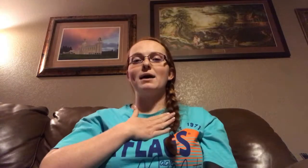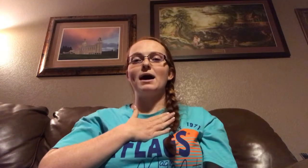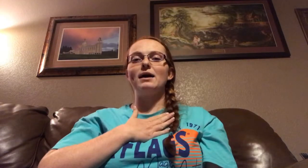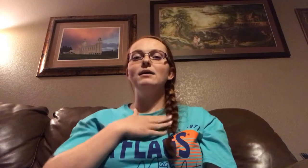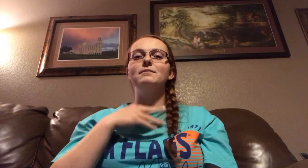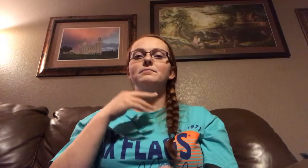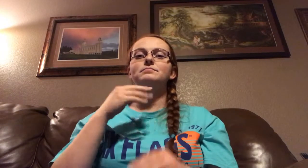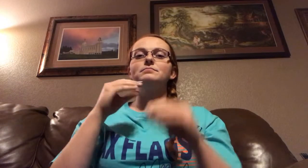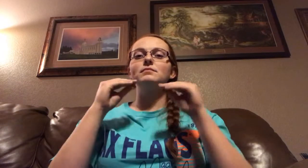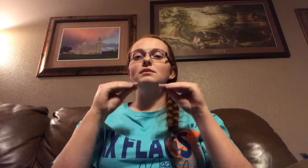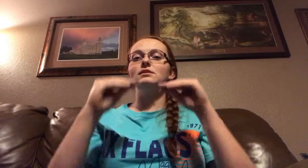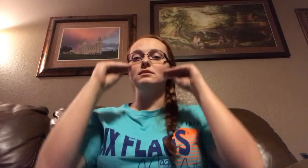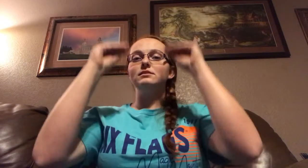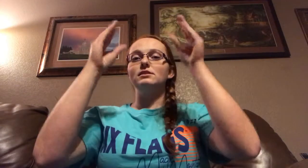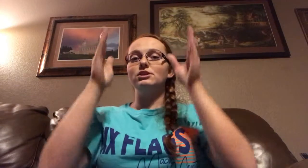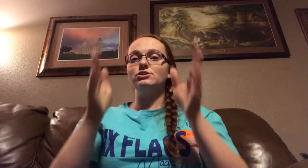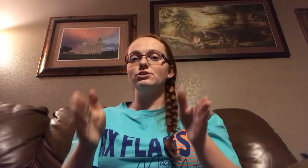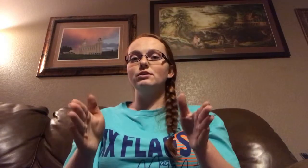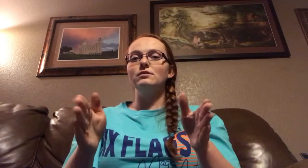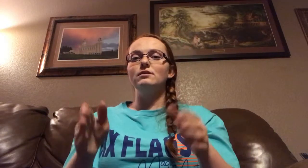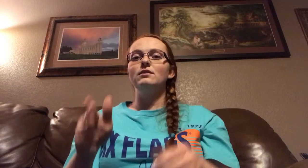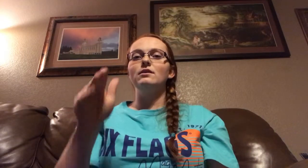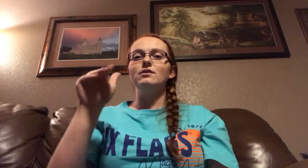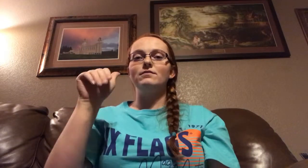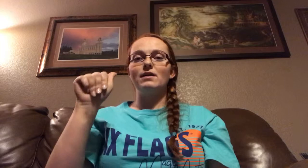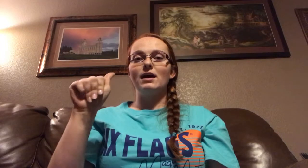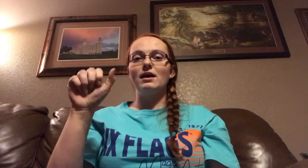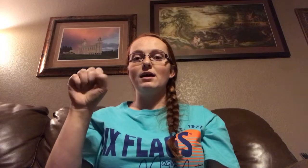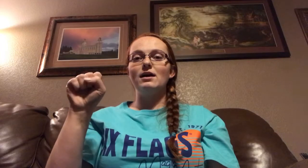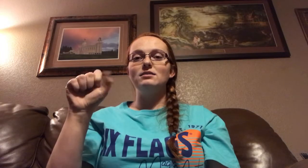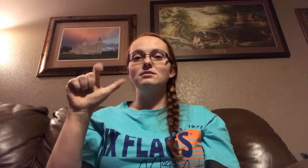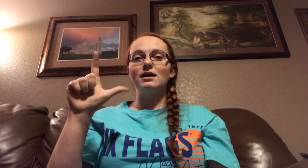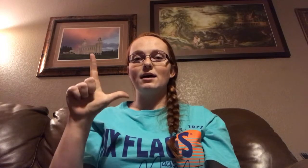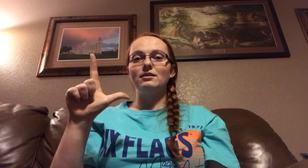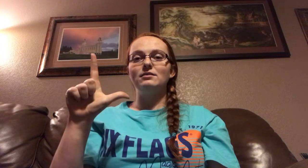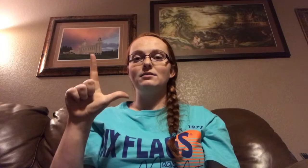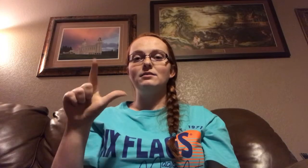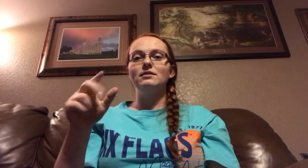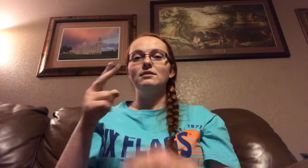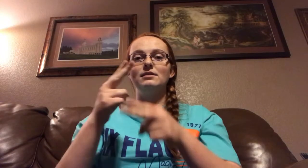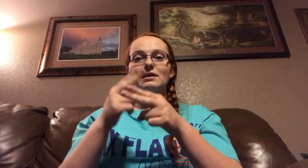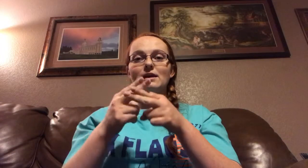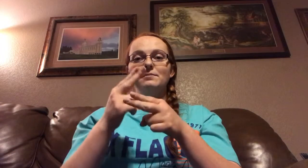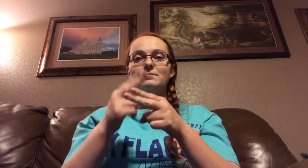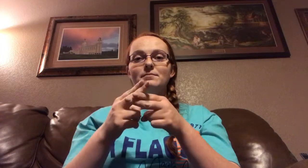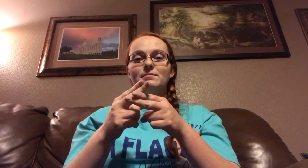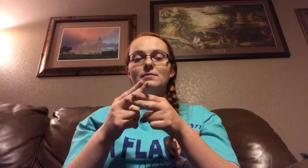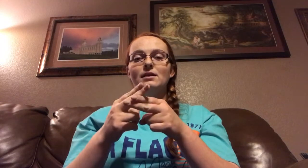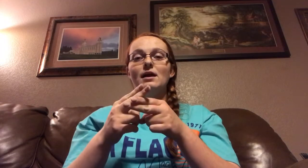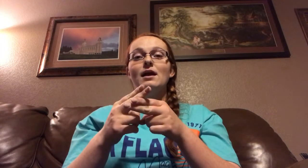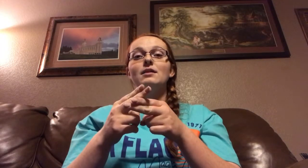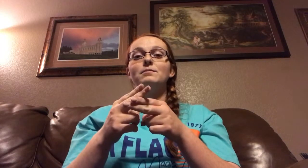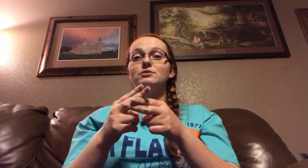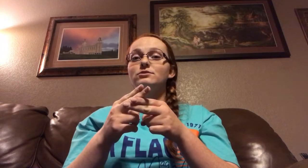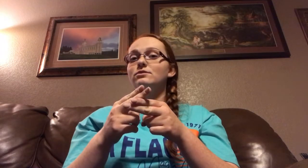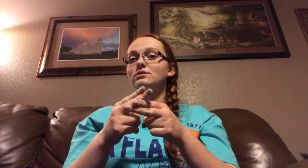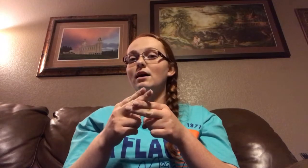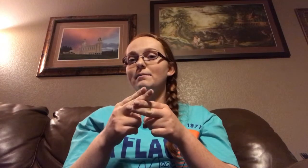my teacher of ASL name, and the person who taught